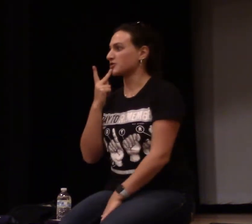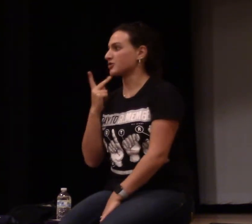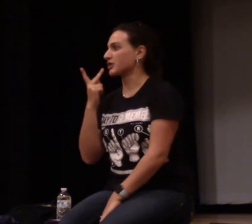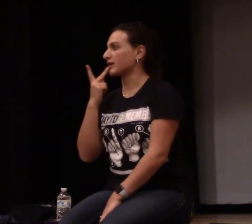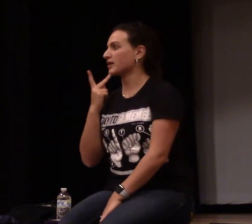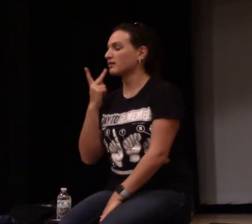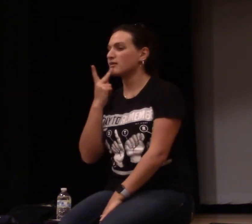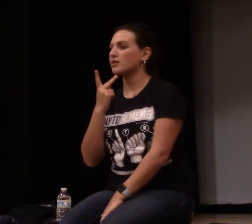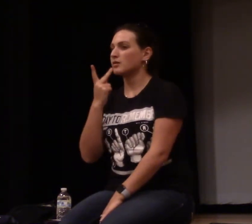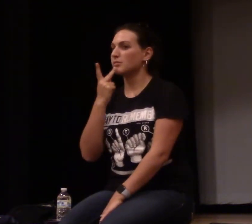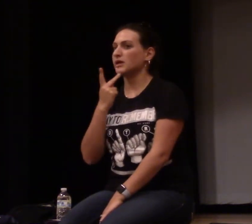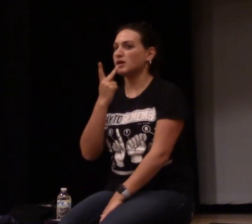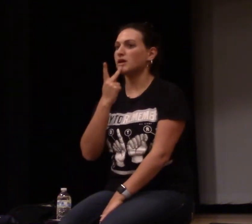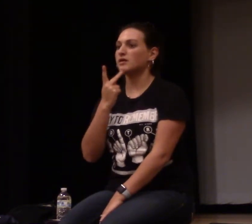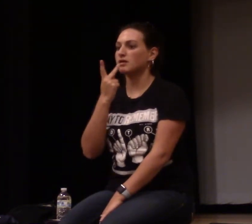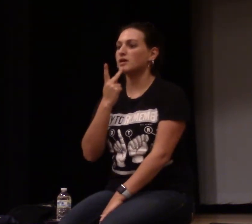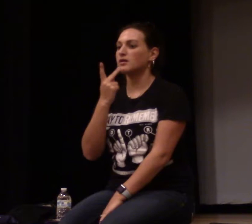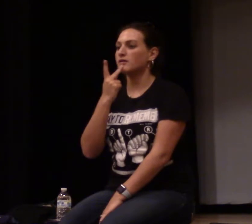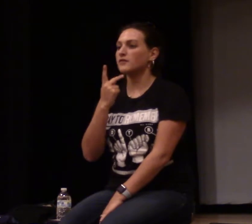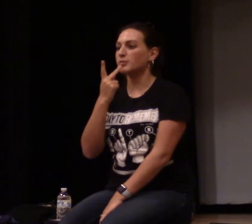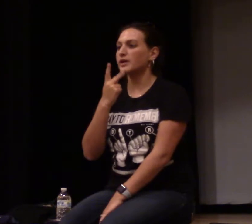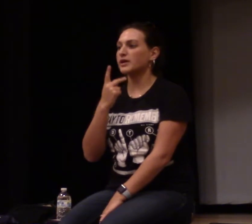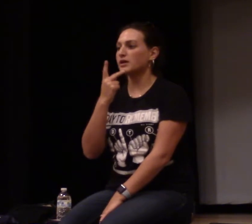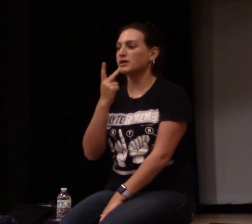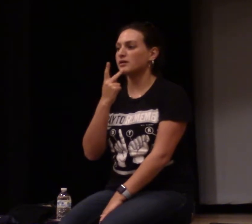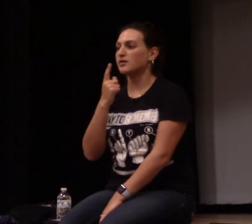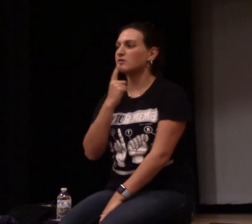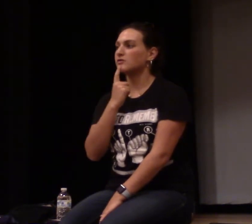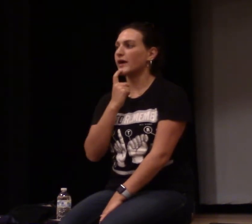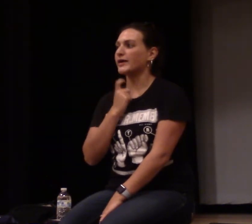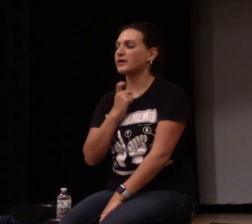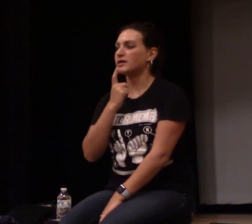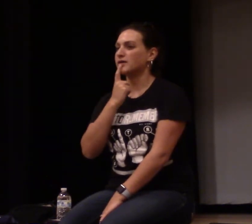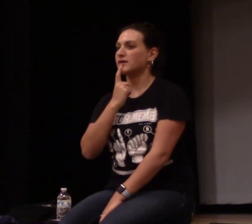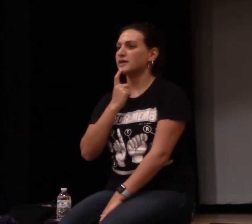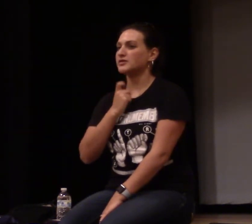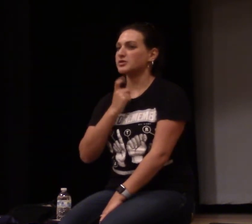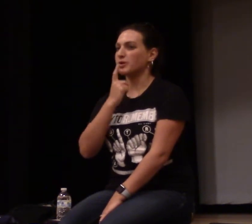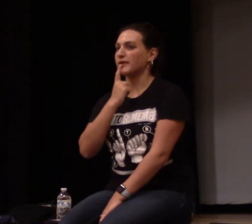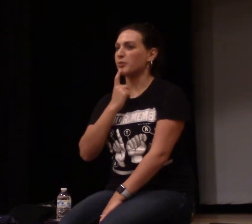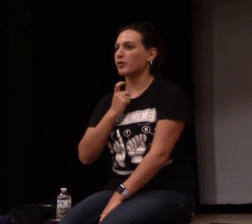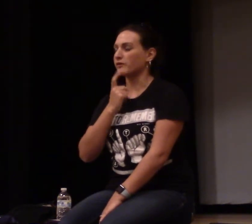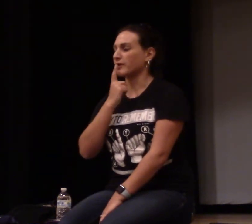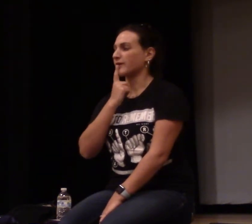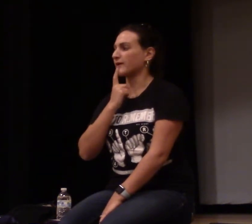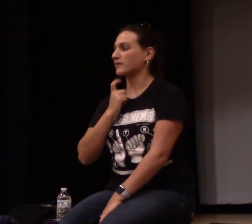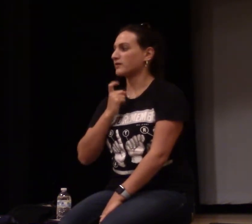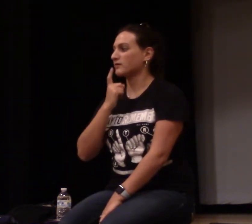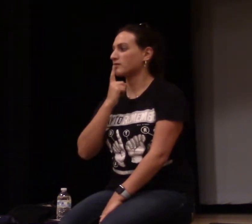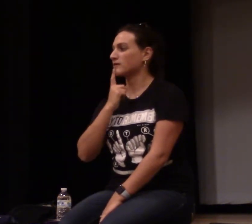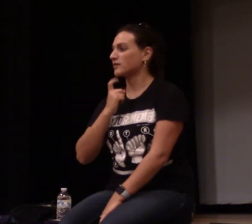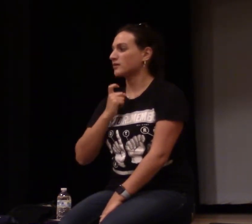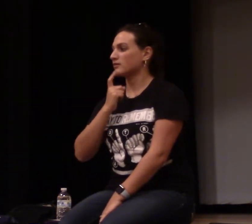chin. P for pink. Red, let's just bring that pointer finger down.